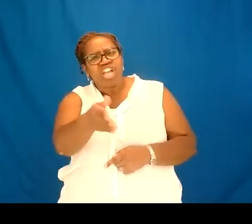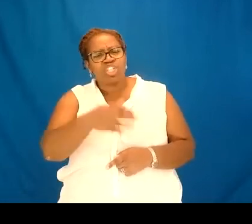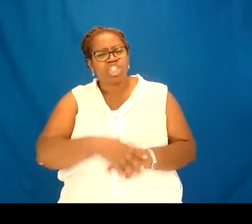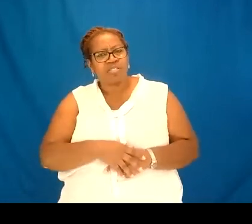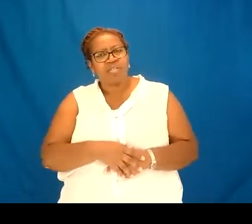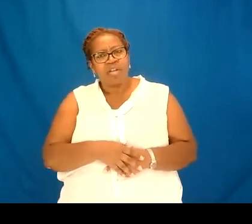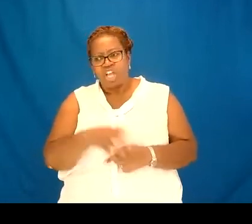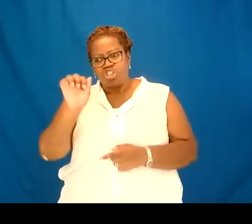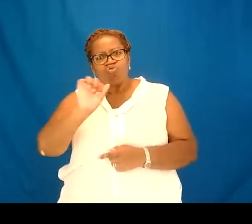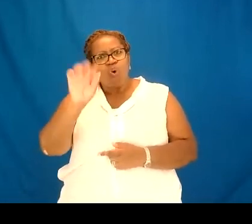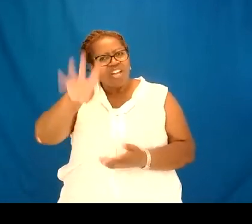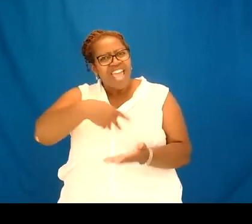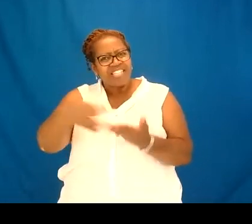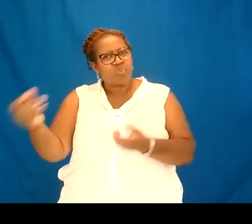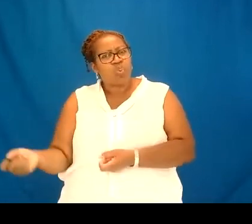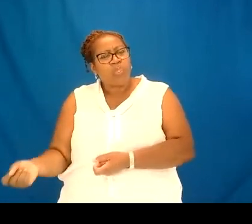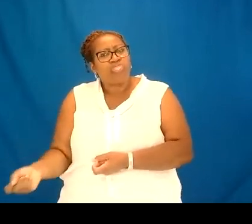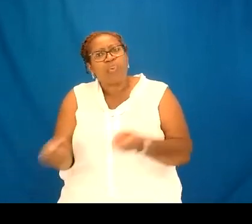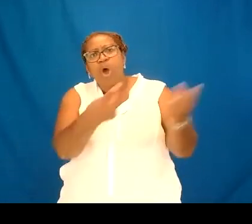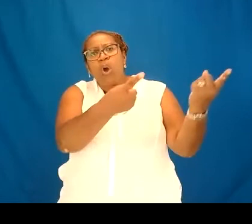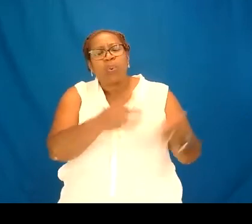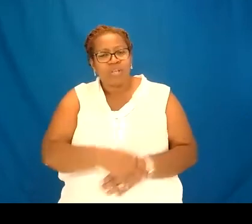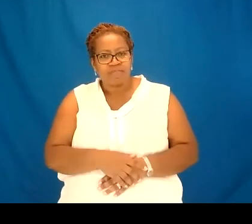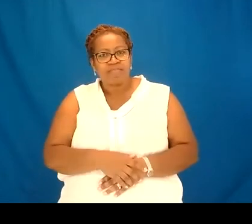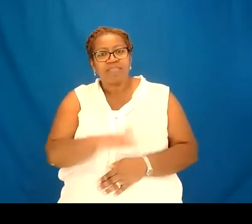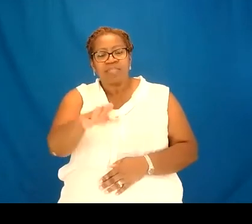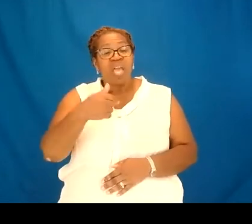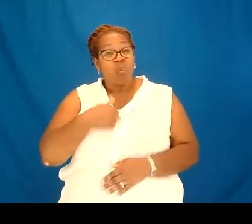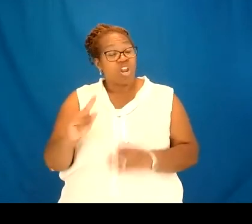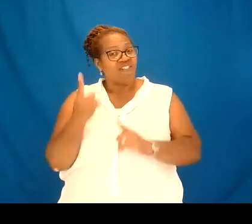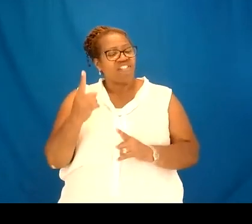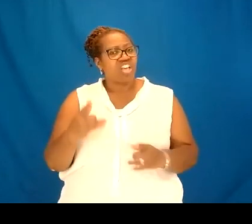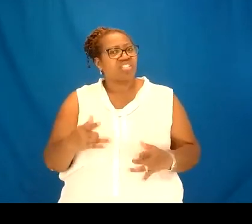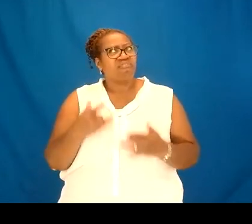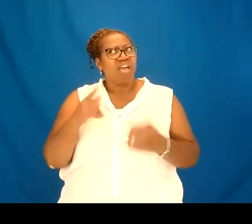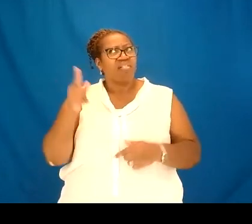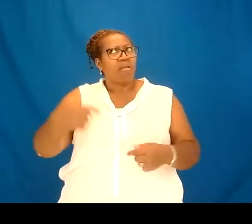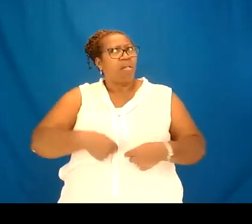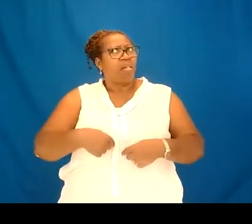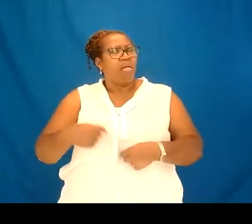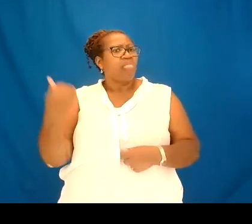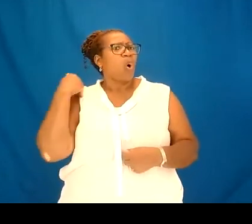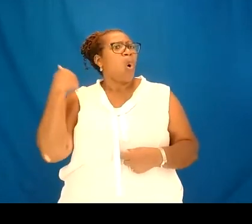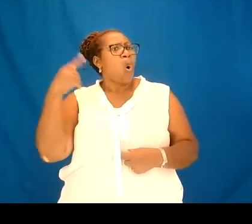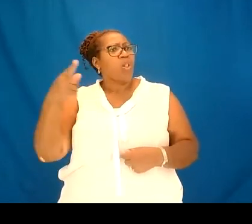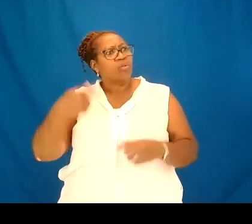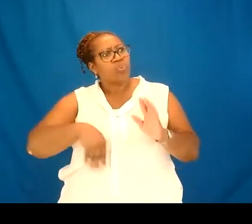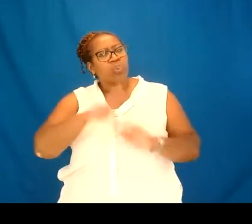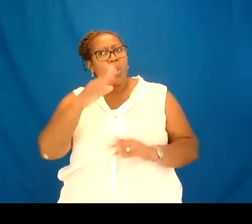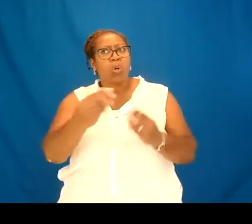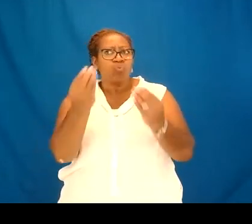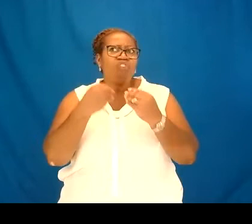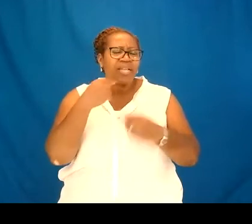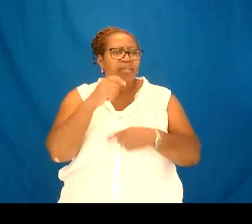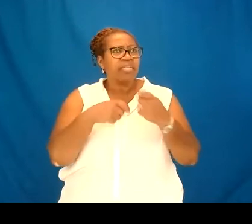When I started feeling the call to ordination, first of all, it was a shock. And I gave God so many reasons